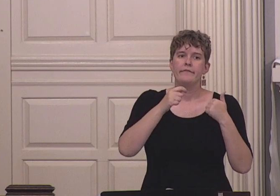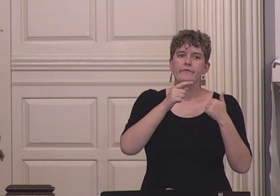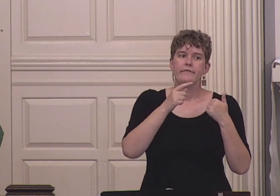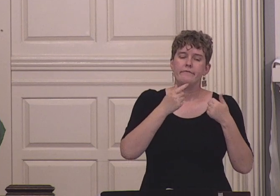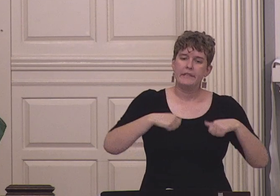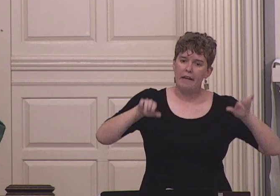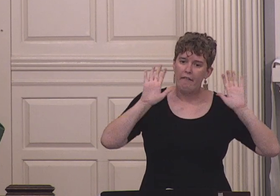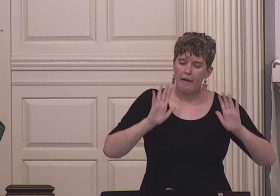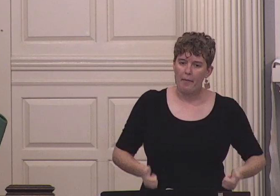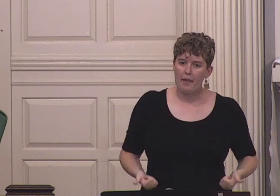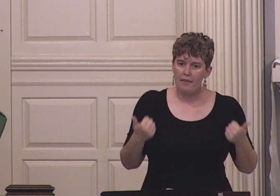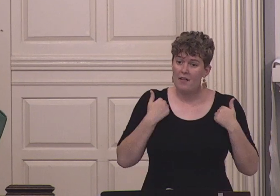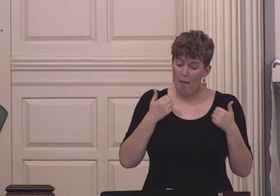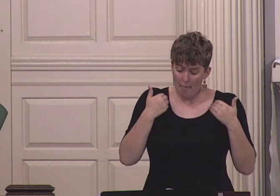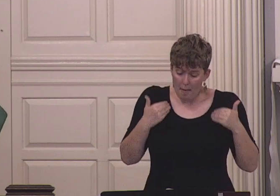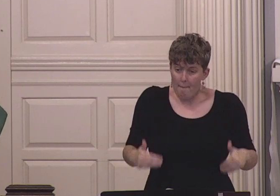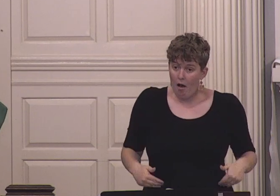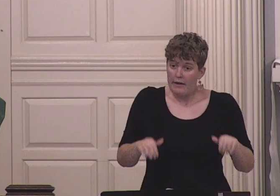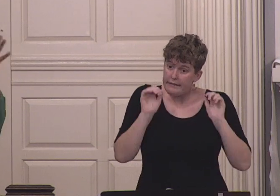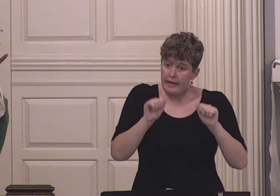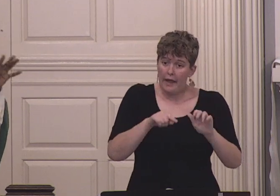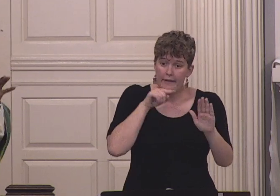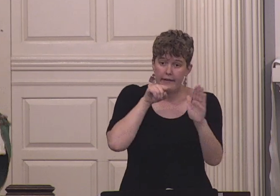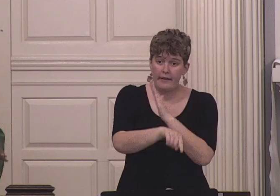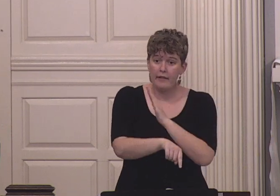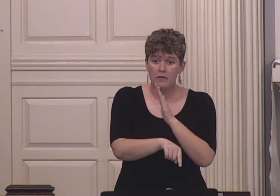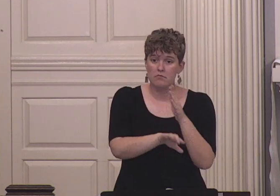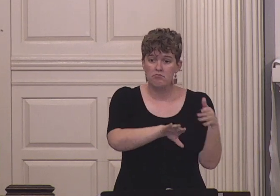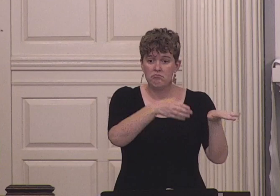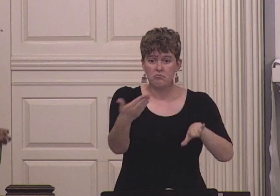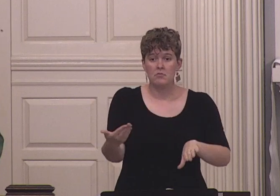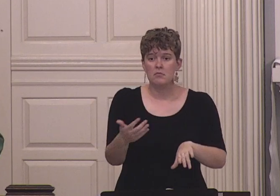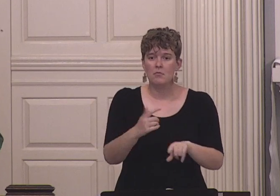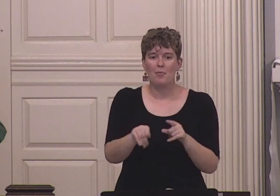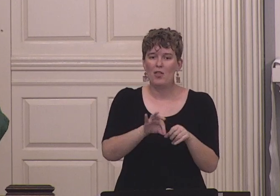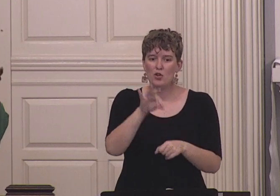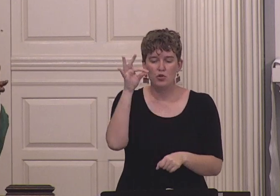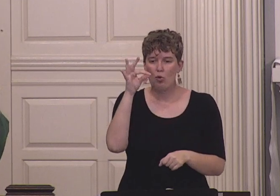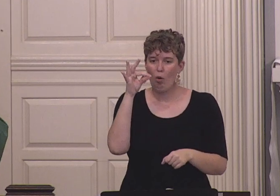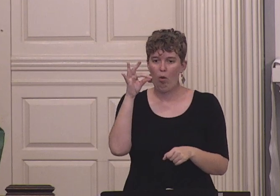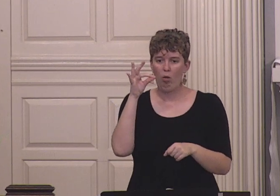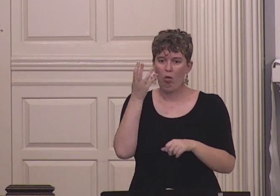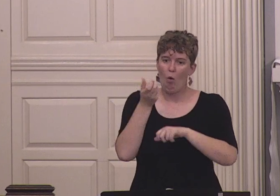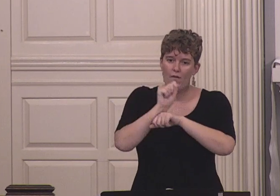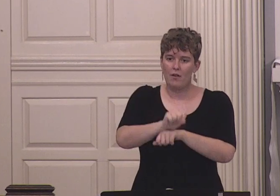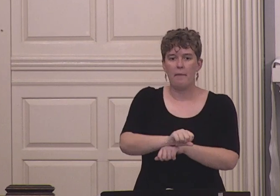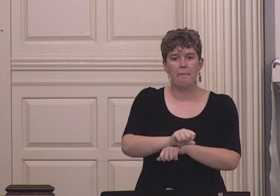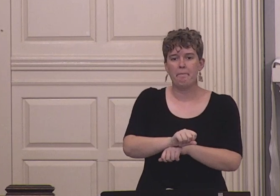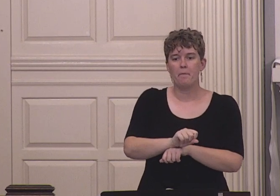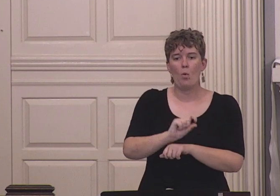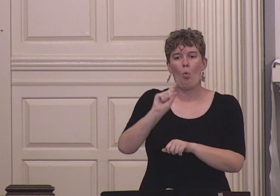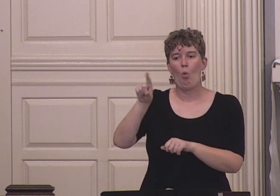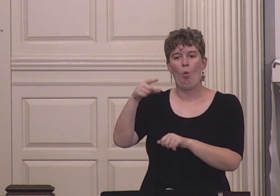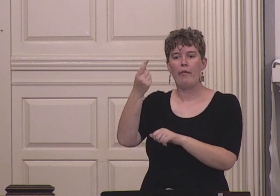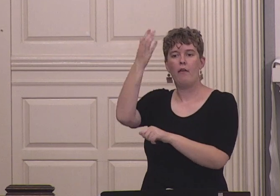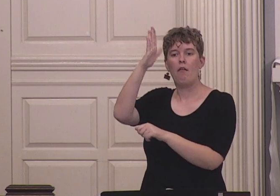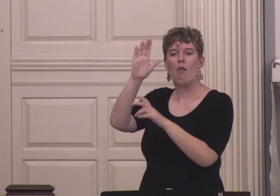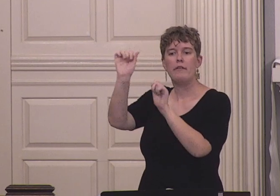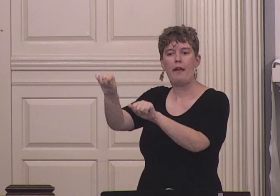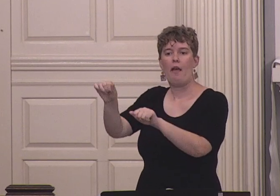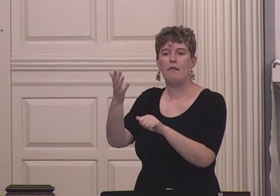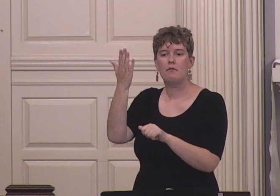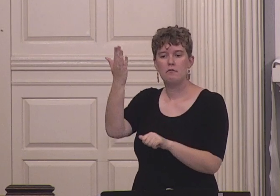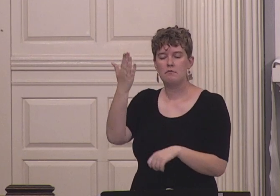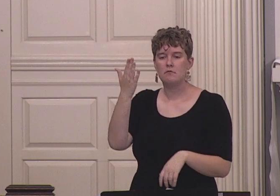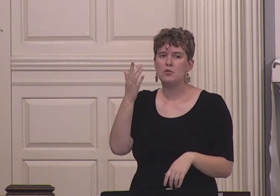The body can be killed, but the soul cannot be overcome. Only God has that power. And so that